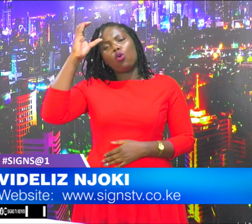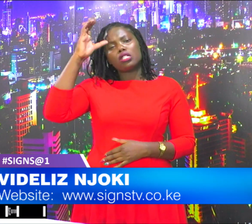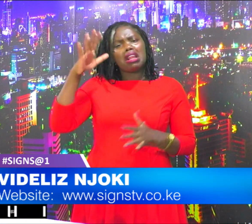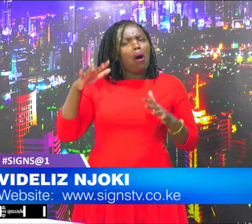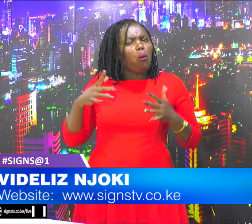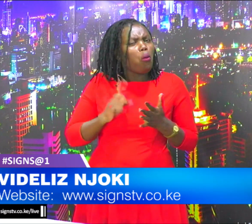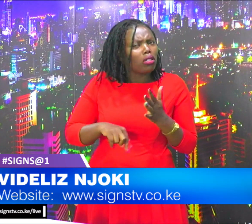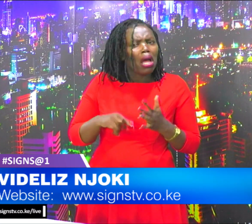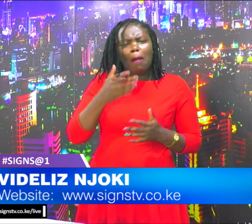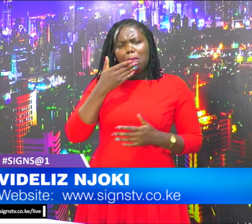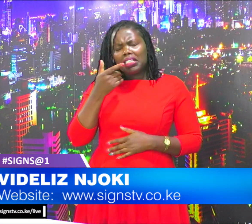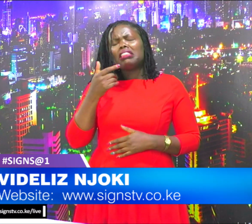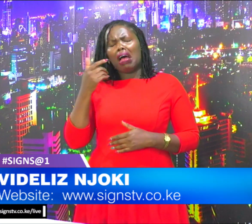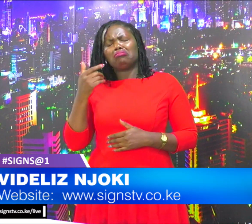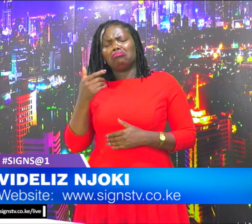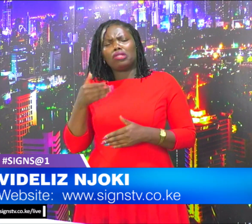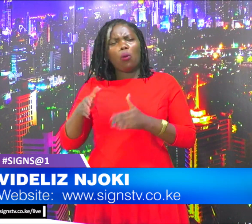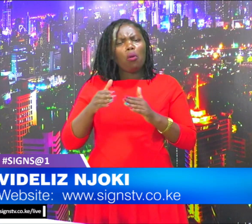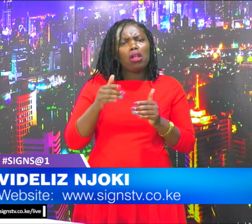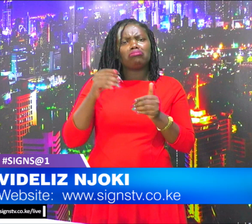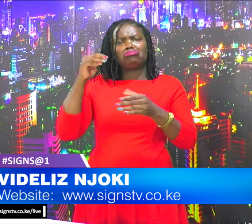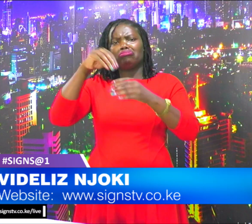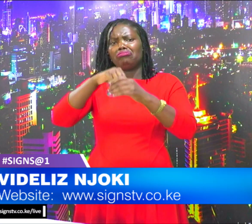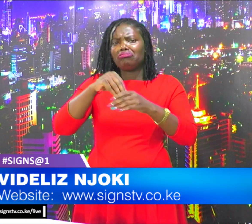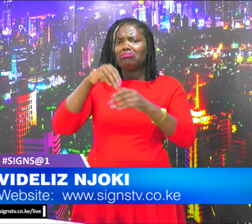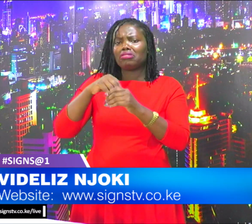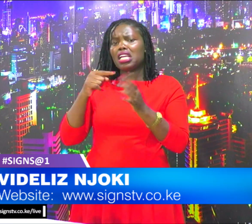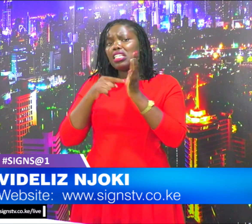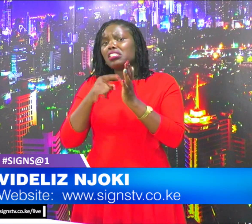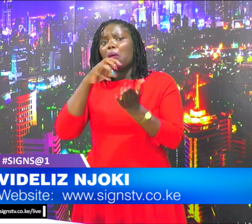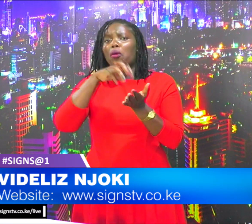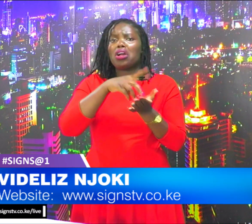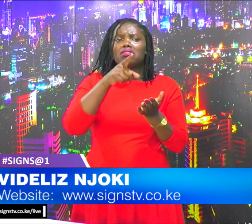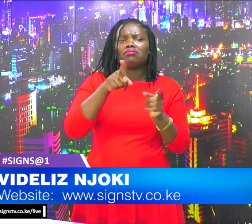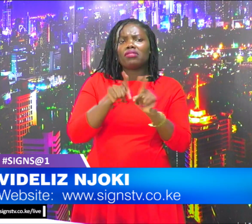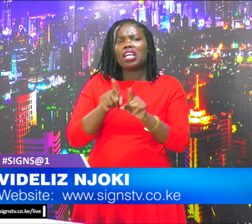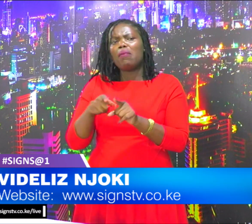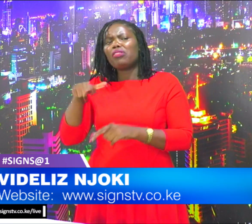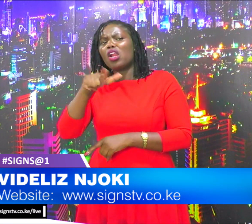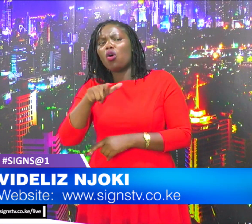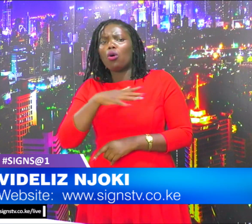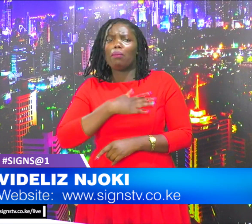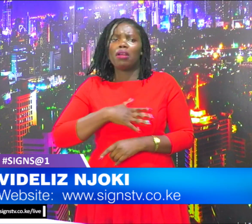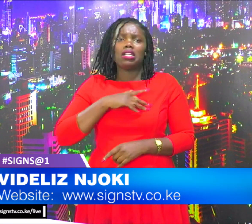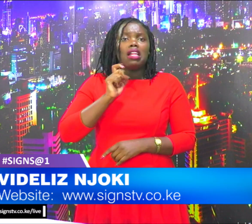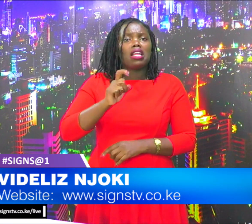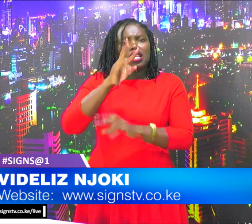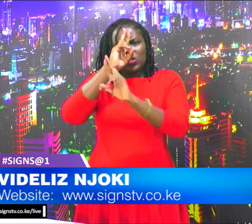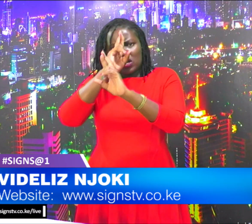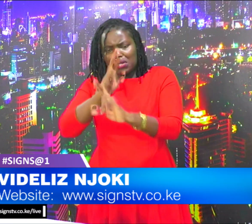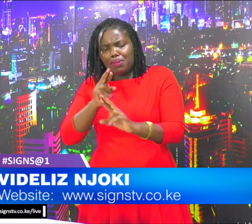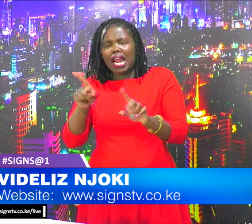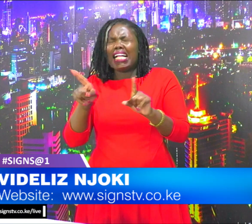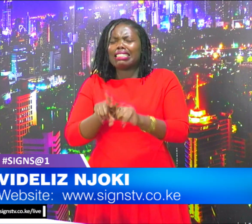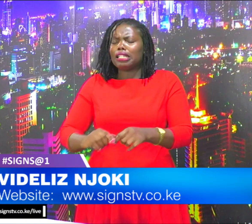He urged leaders to always consider intervening in such cases and called on the locals